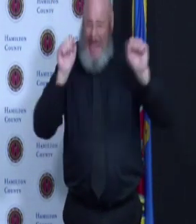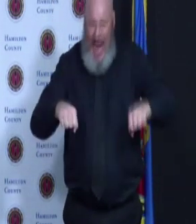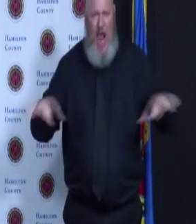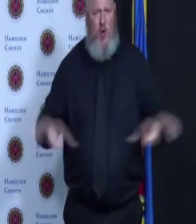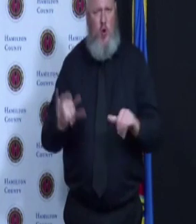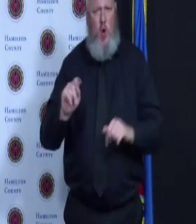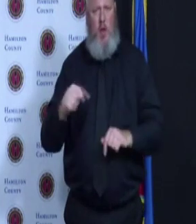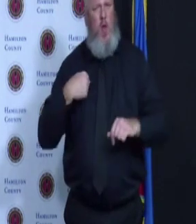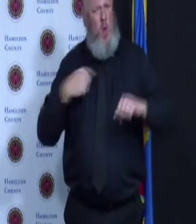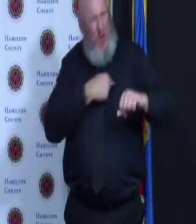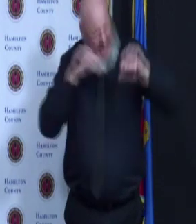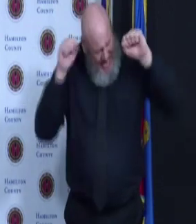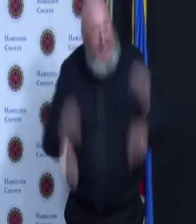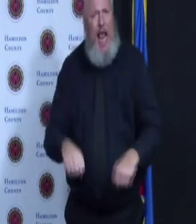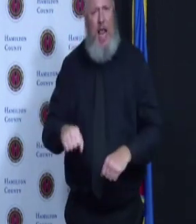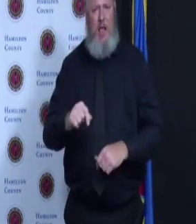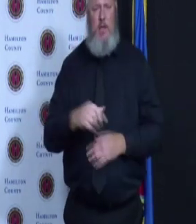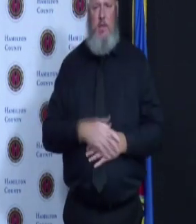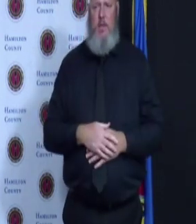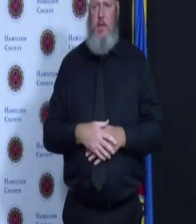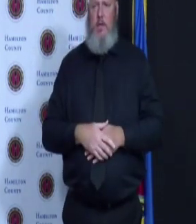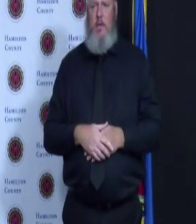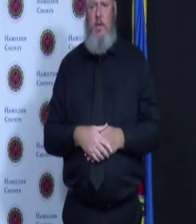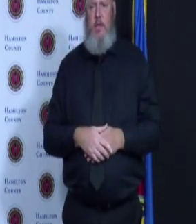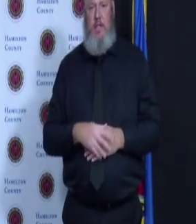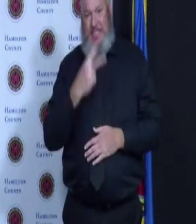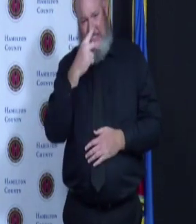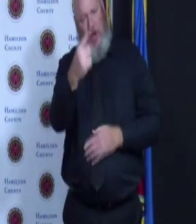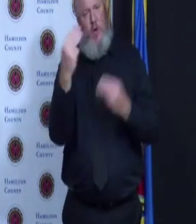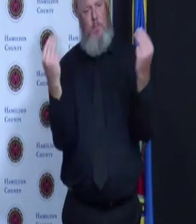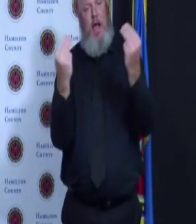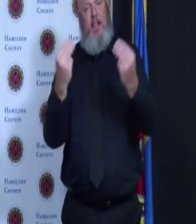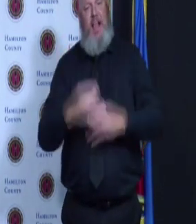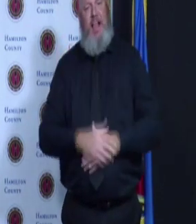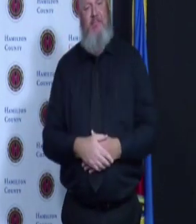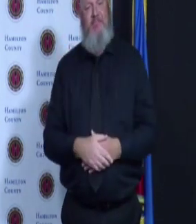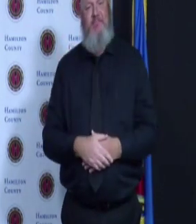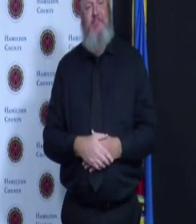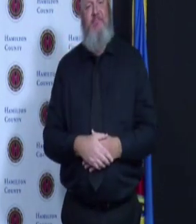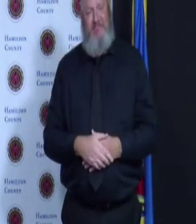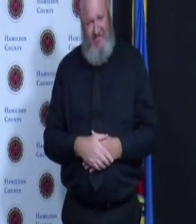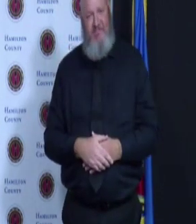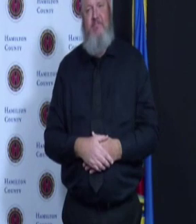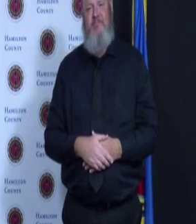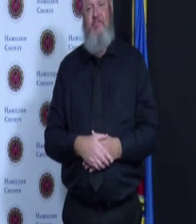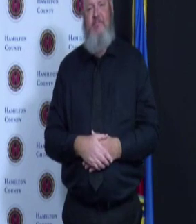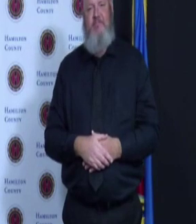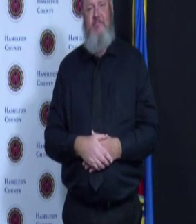Thank you.